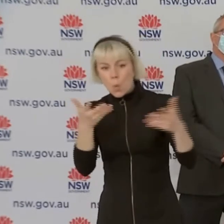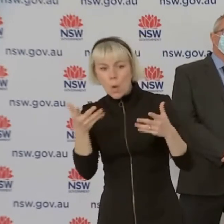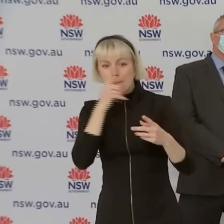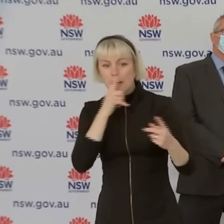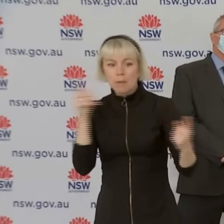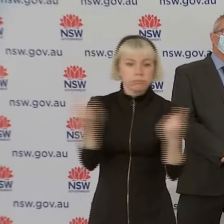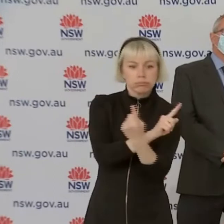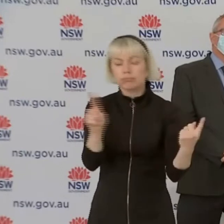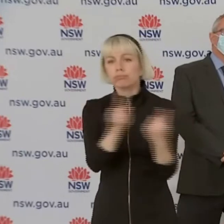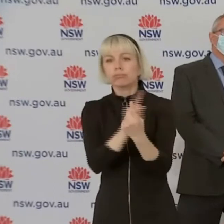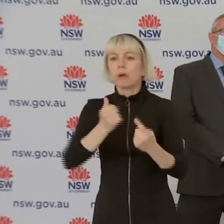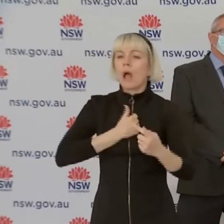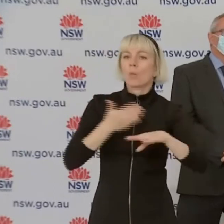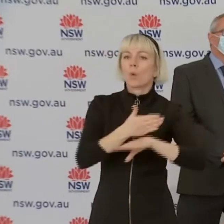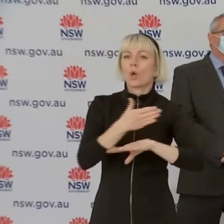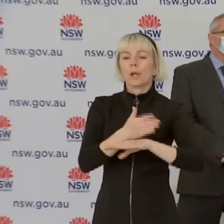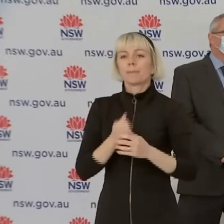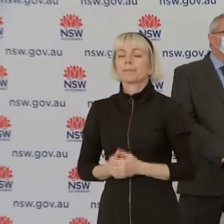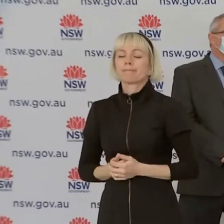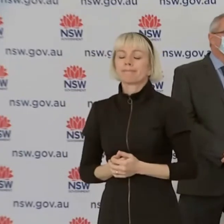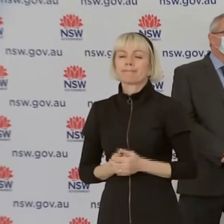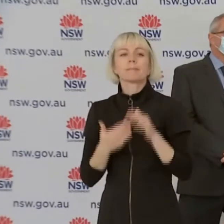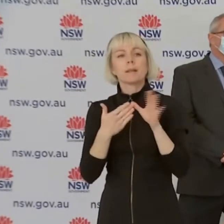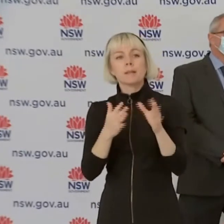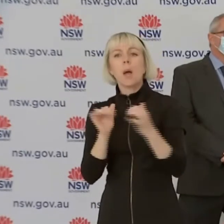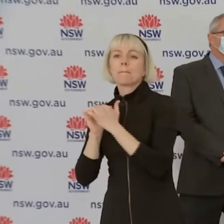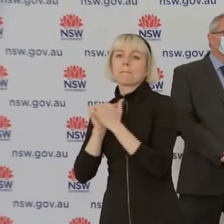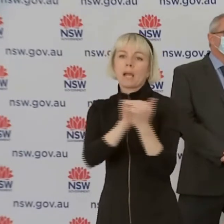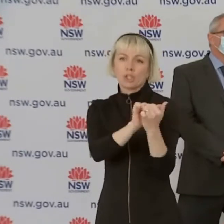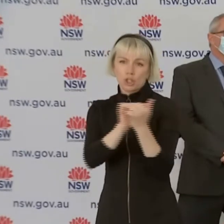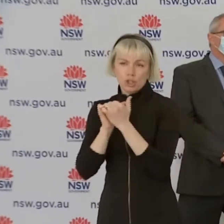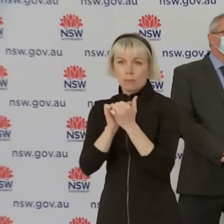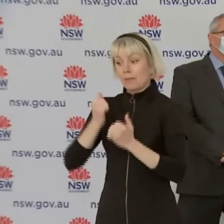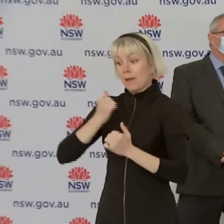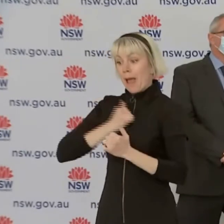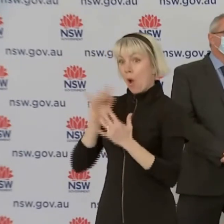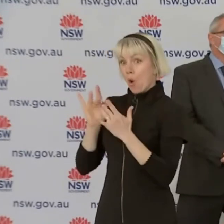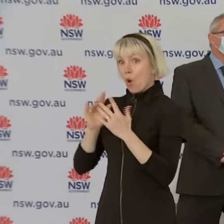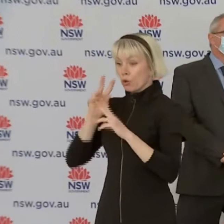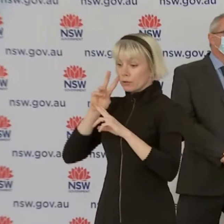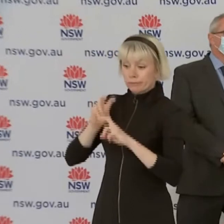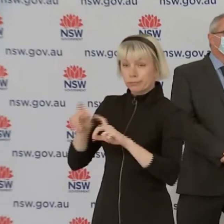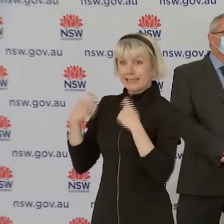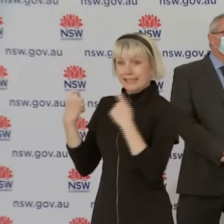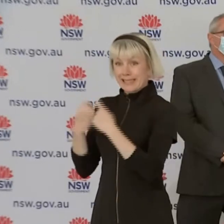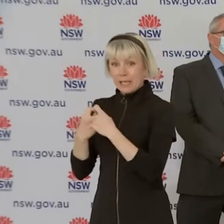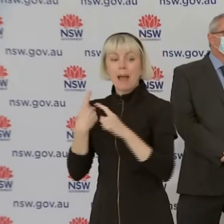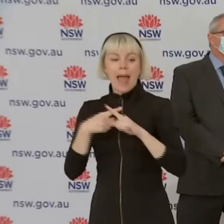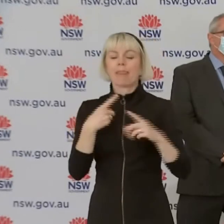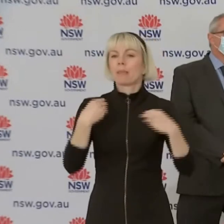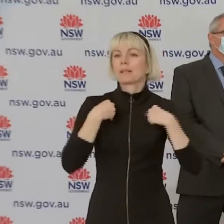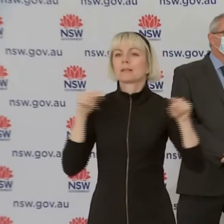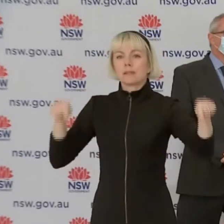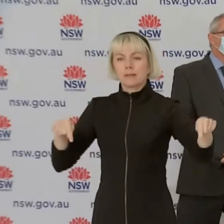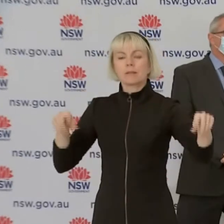point? Yes, we do. So we're still working in partnership. We are working in partnership with the big supermarket chains, because they obviously